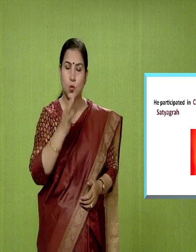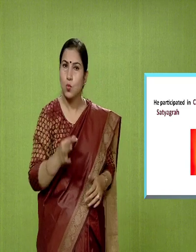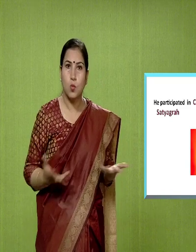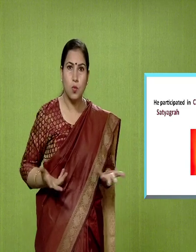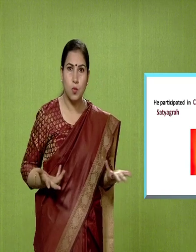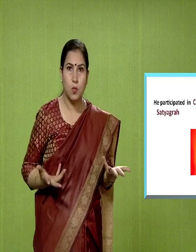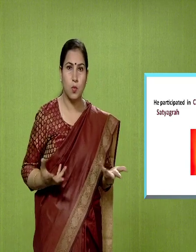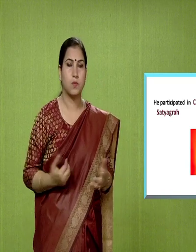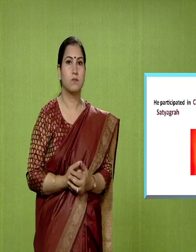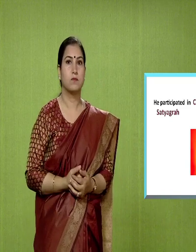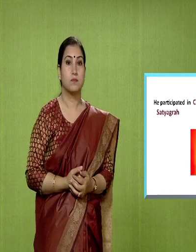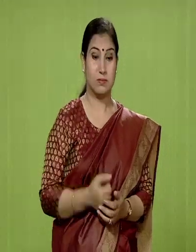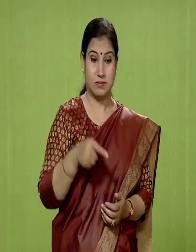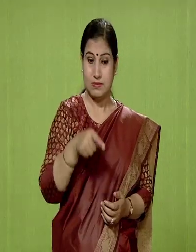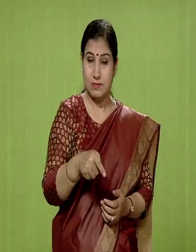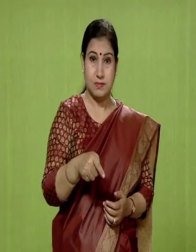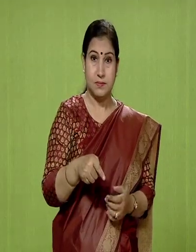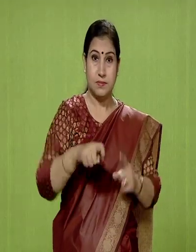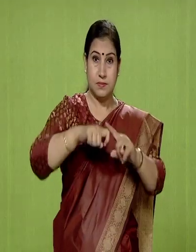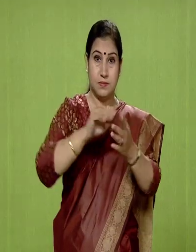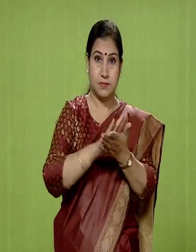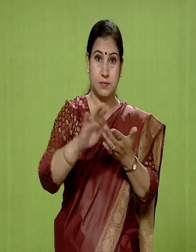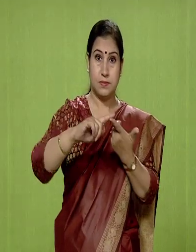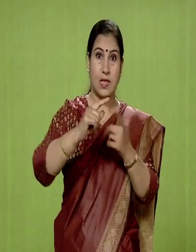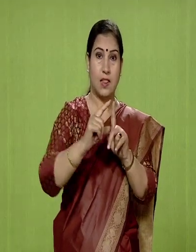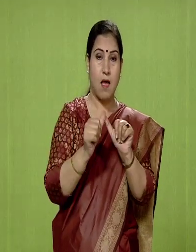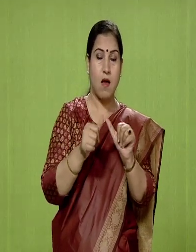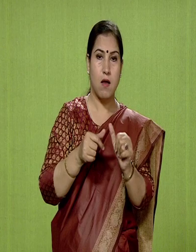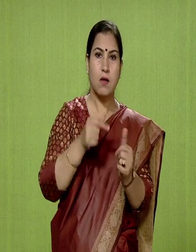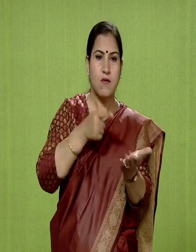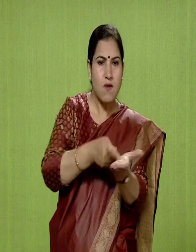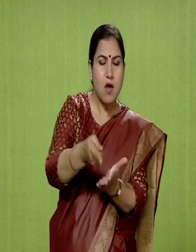Actually, crops had failed due to famine.